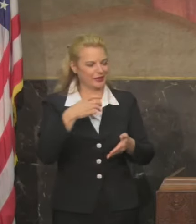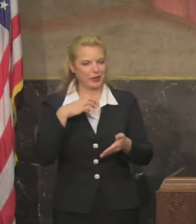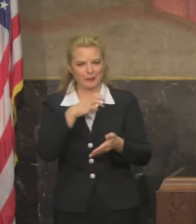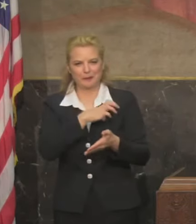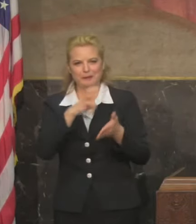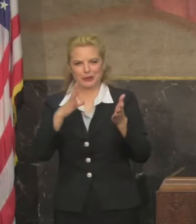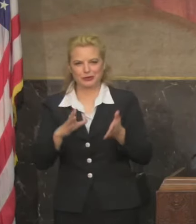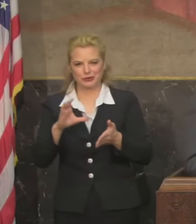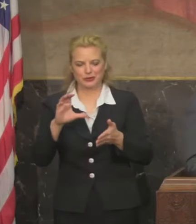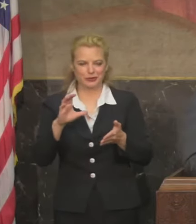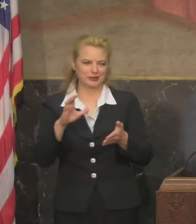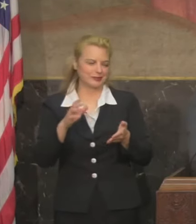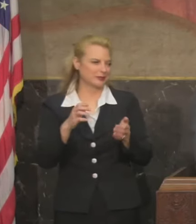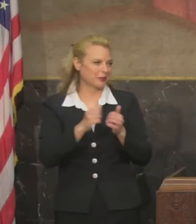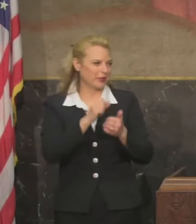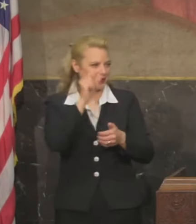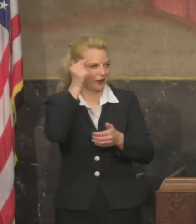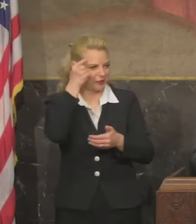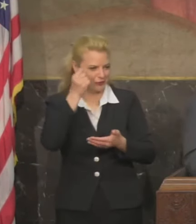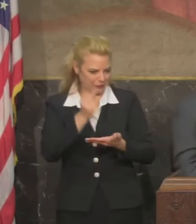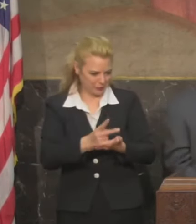answer questions about buildings.